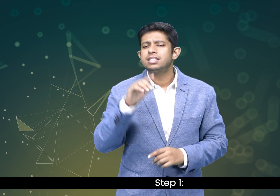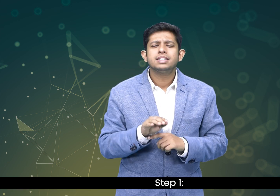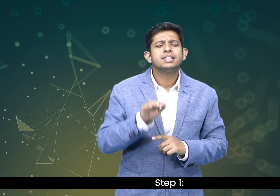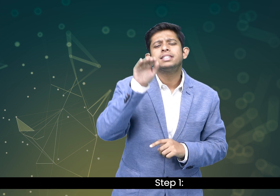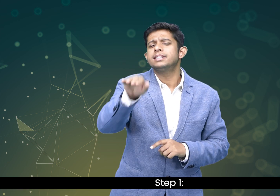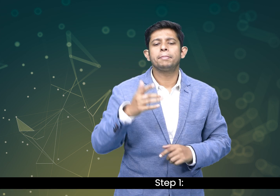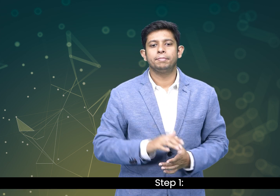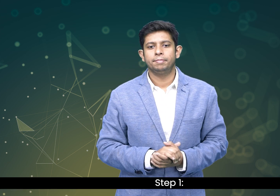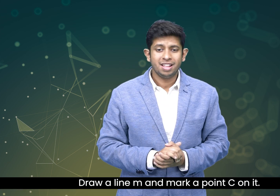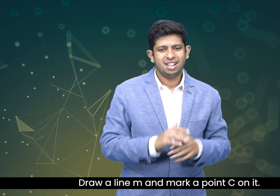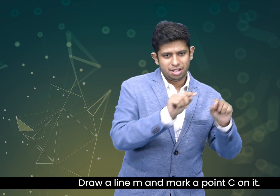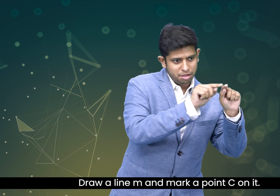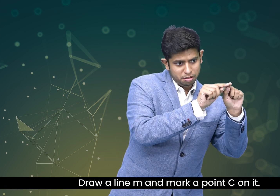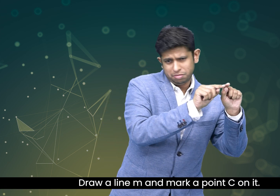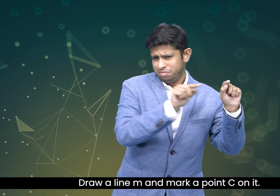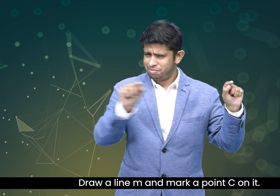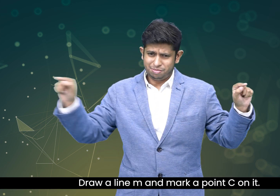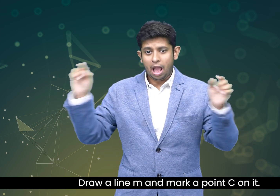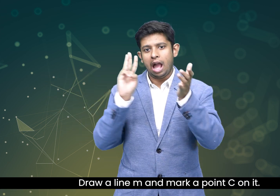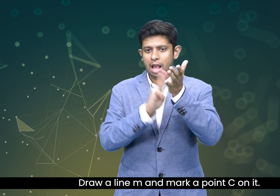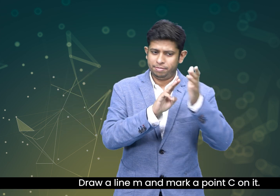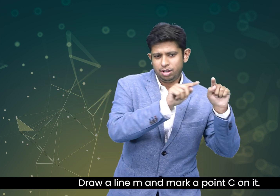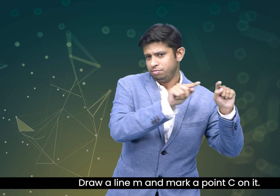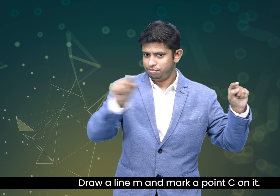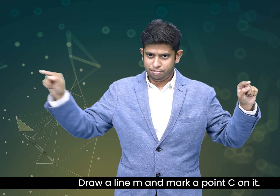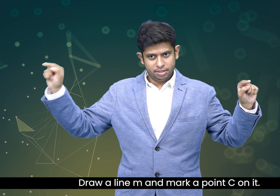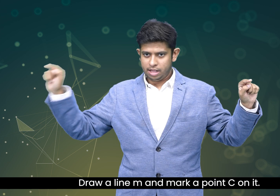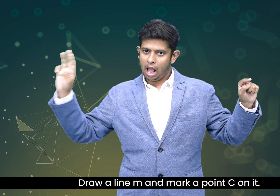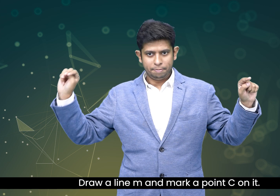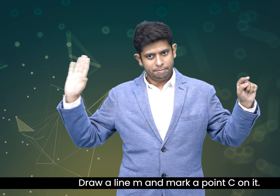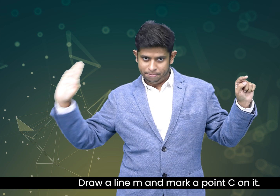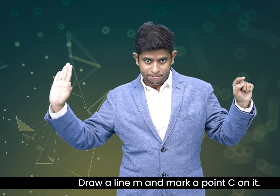Step 1. Draw a line M and mark a point C on it.